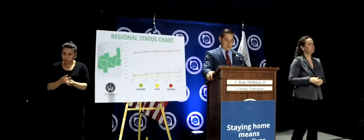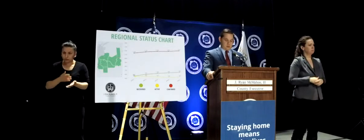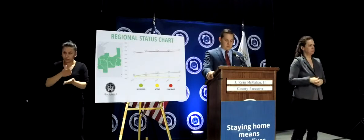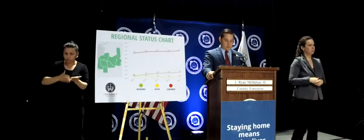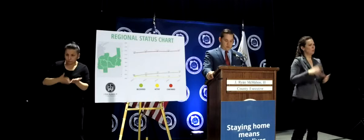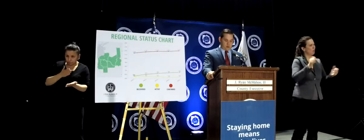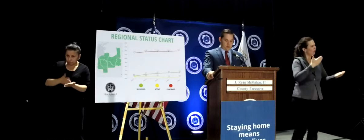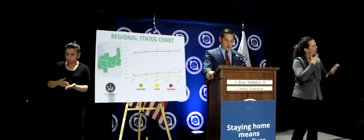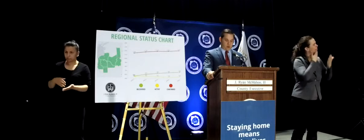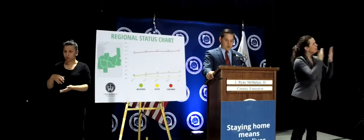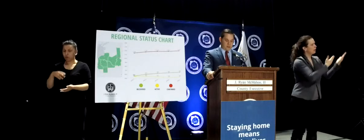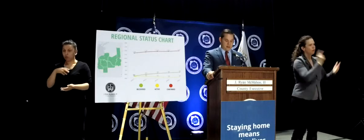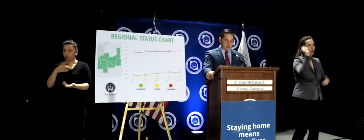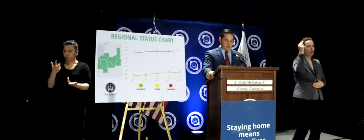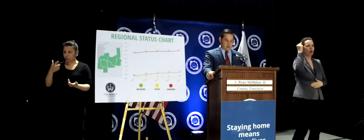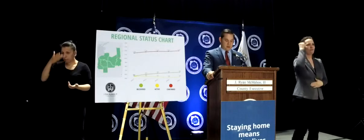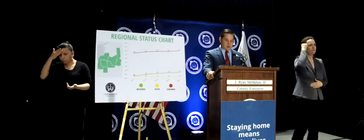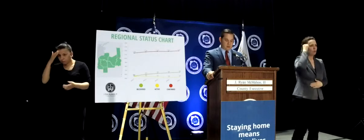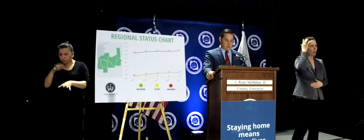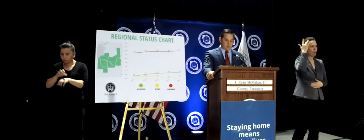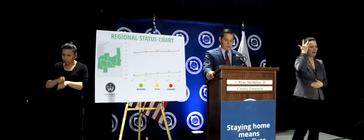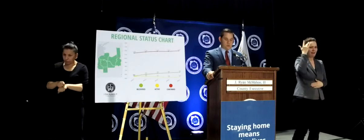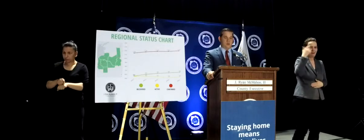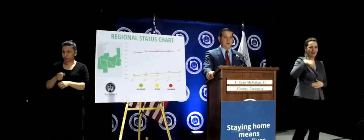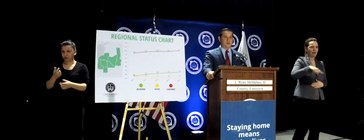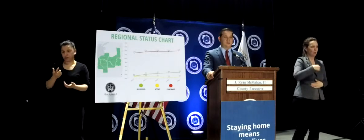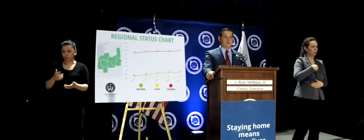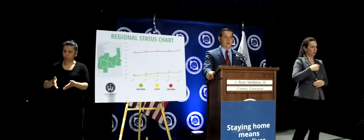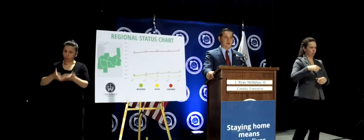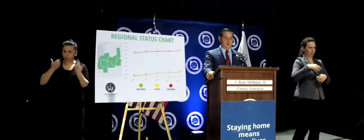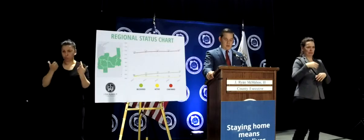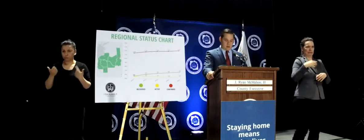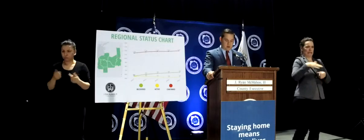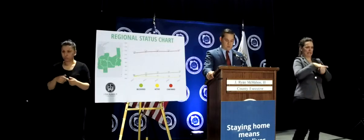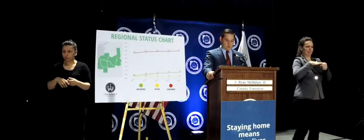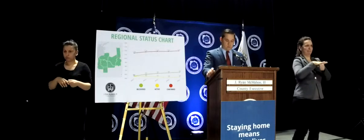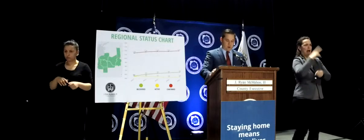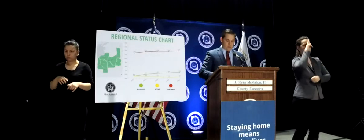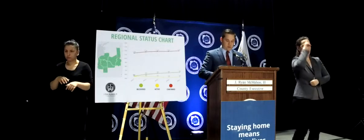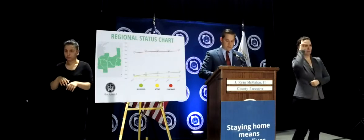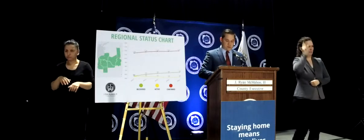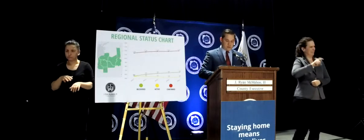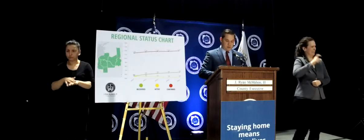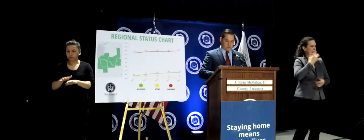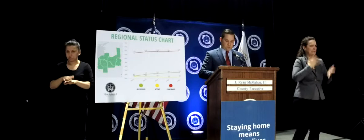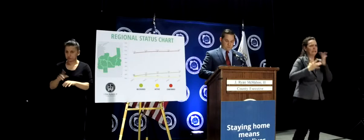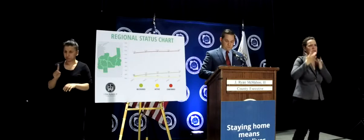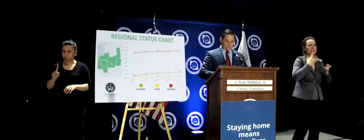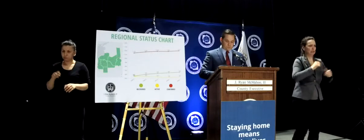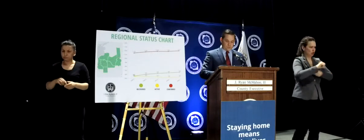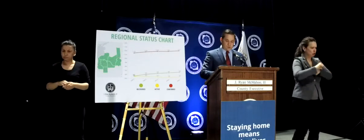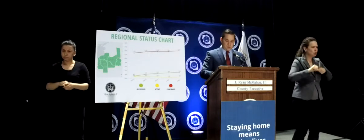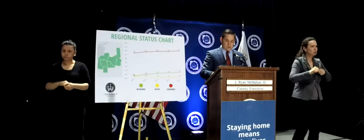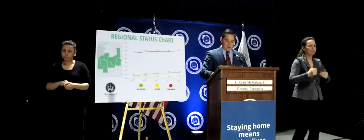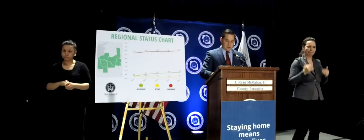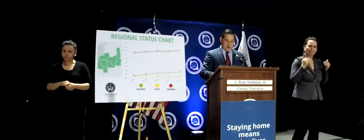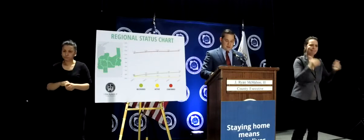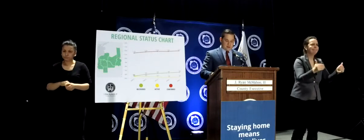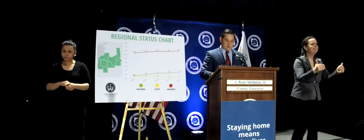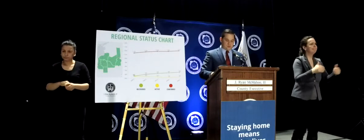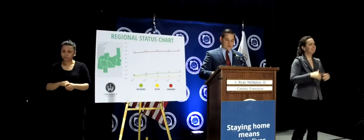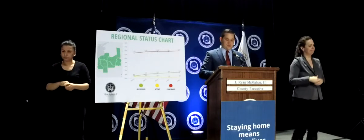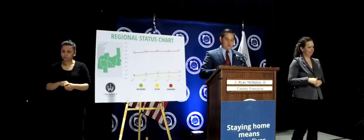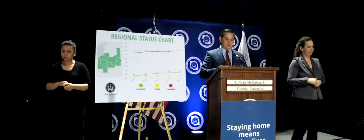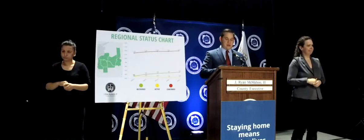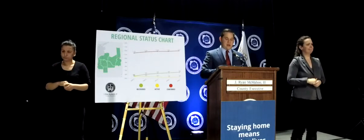economies. So we're very encouraged by those things today with our partners in state government.